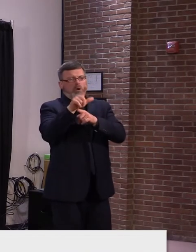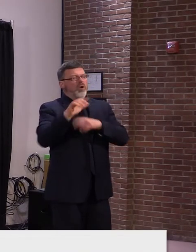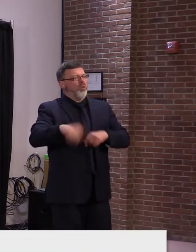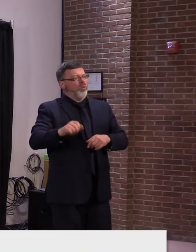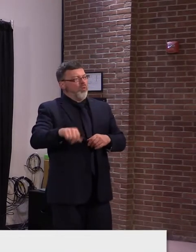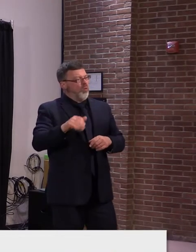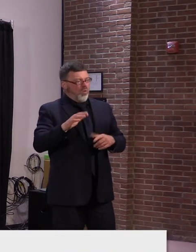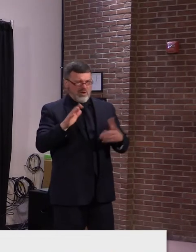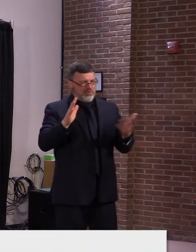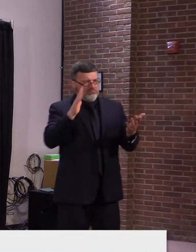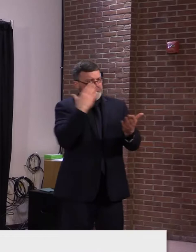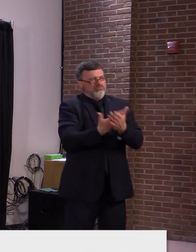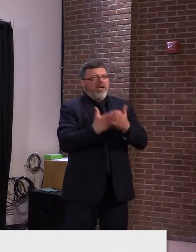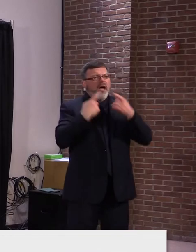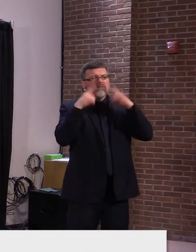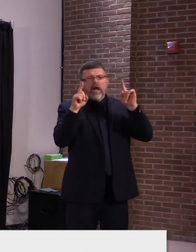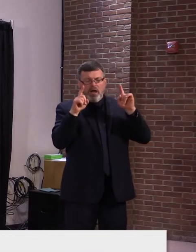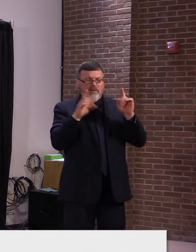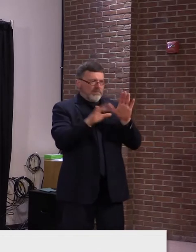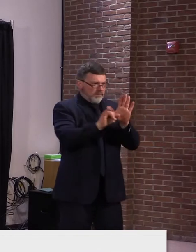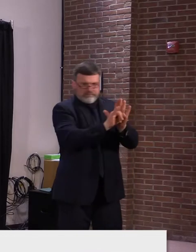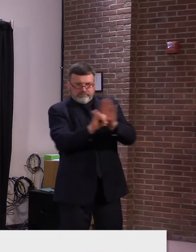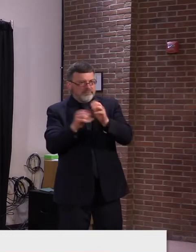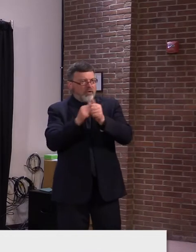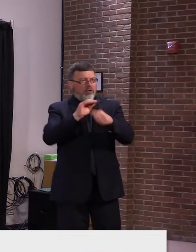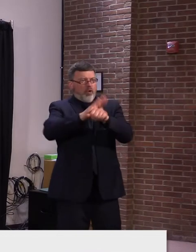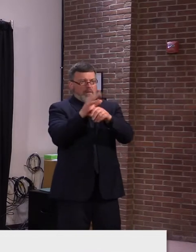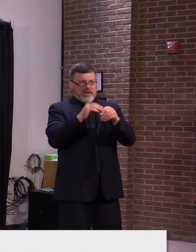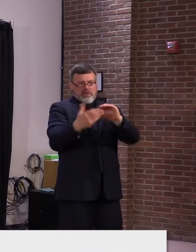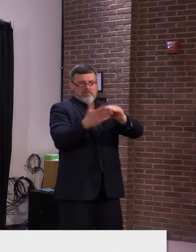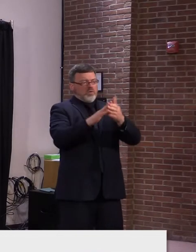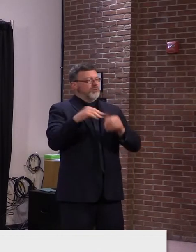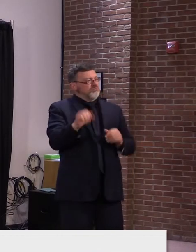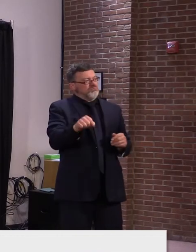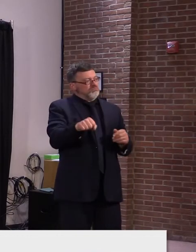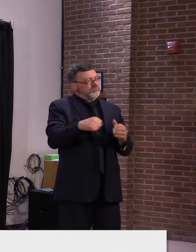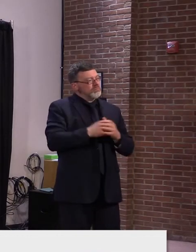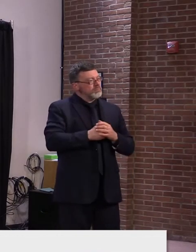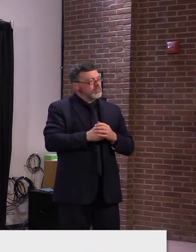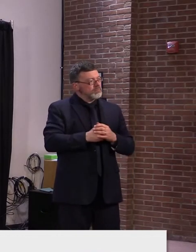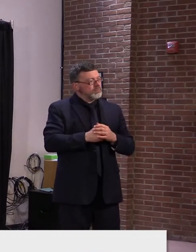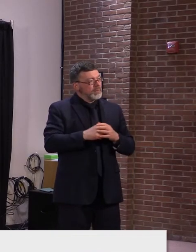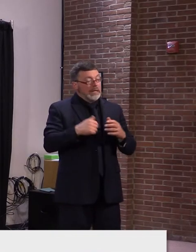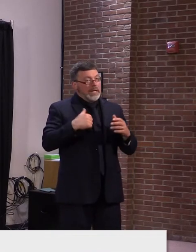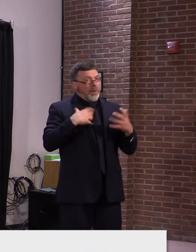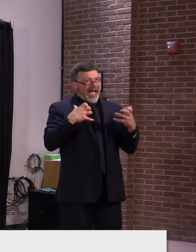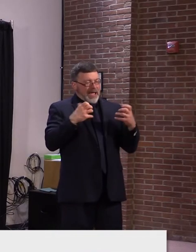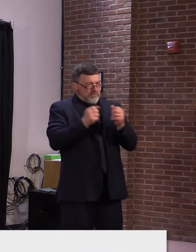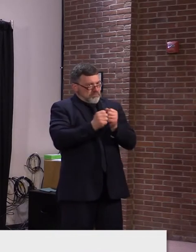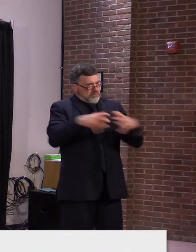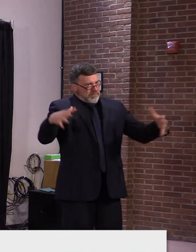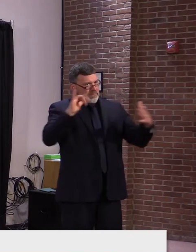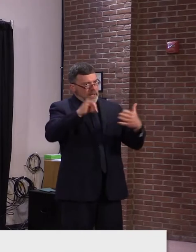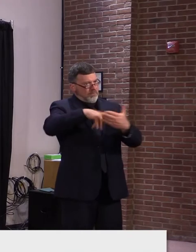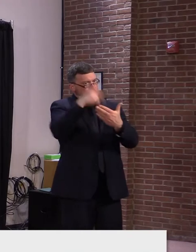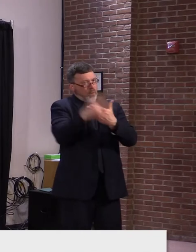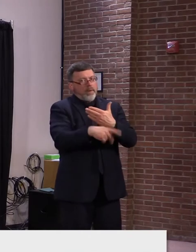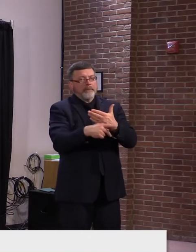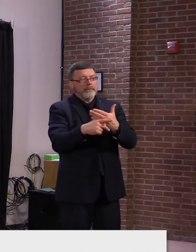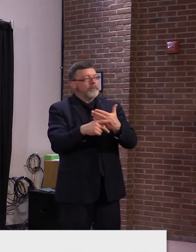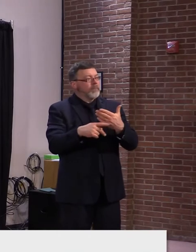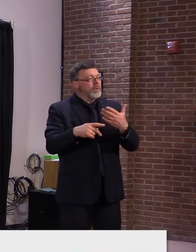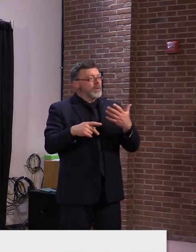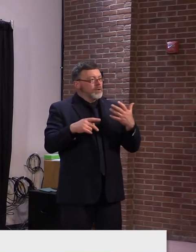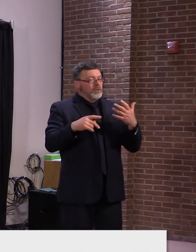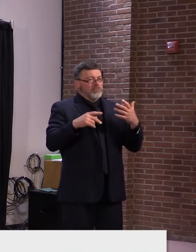effective. In fact, we're expanding it. I think the federal government has an interest in expanding it as well, because we can monitor what's